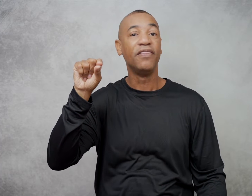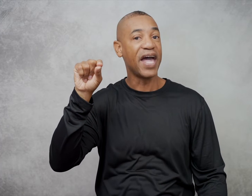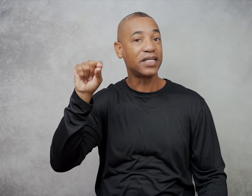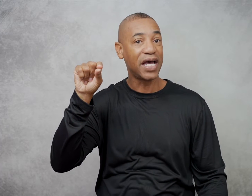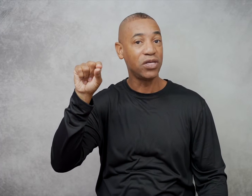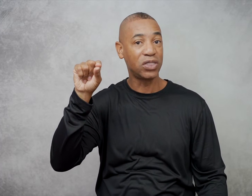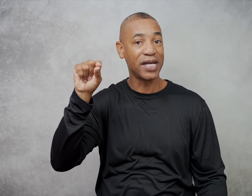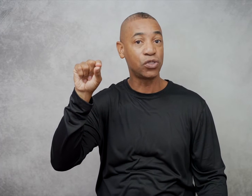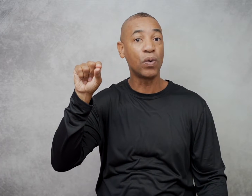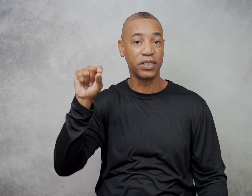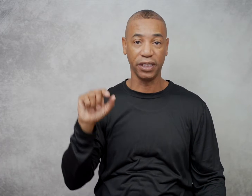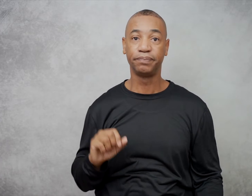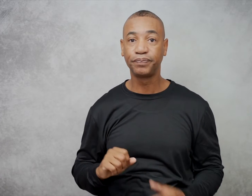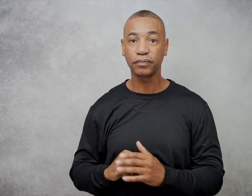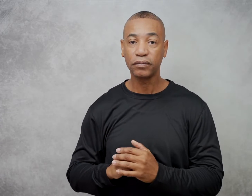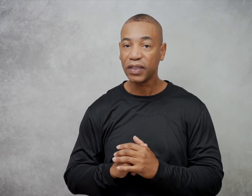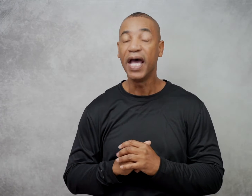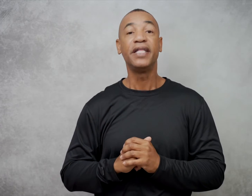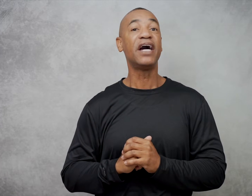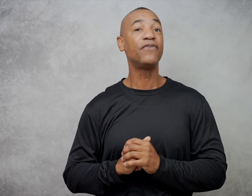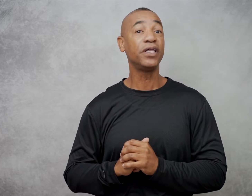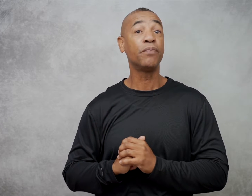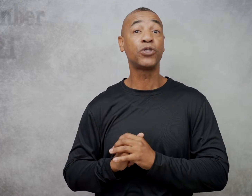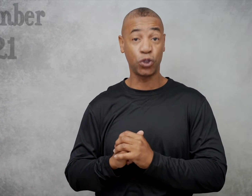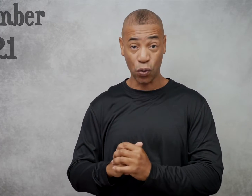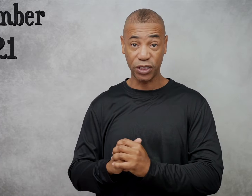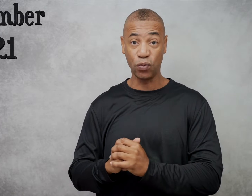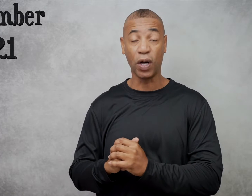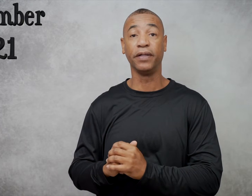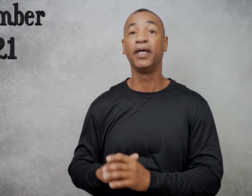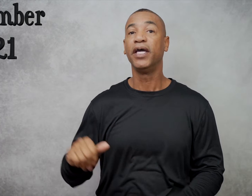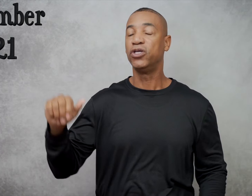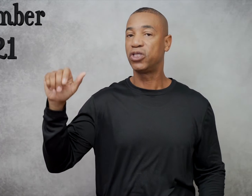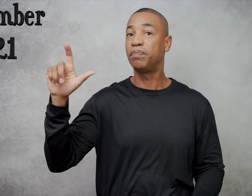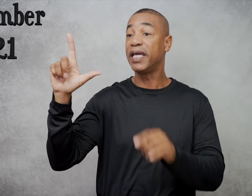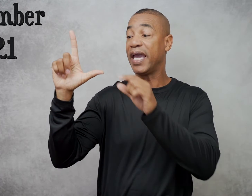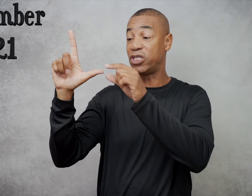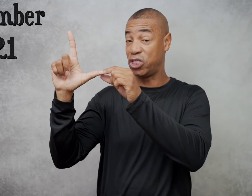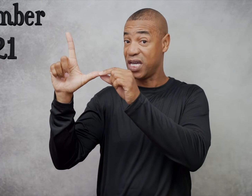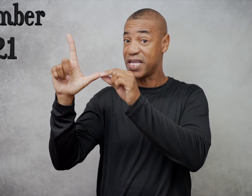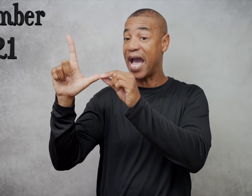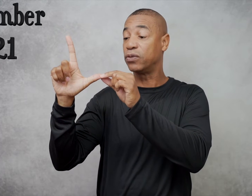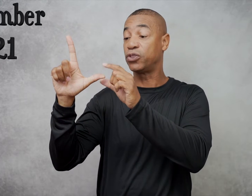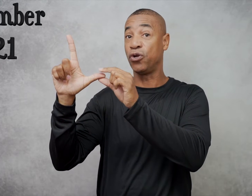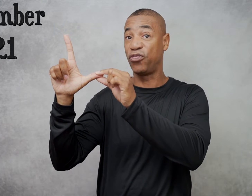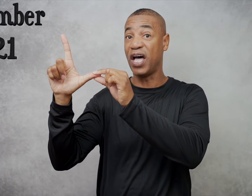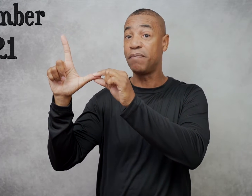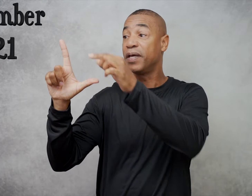That is how you sign 20. Now for the numbers 21, you simply extend out your thumb